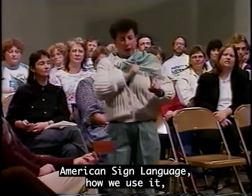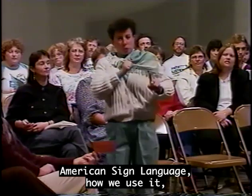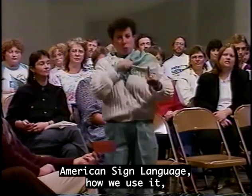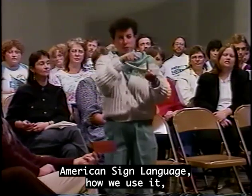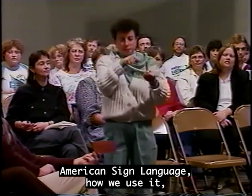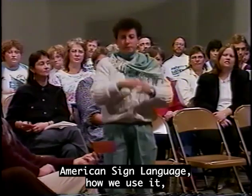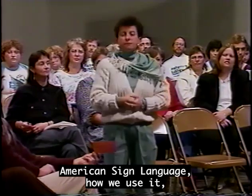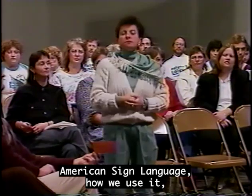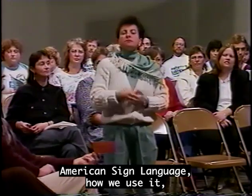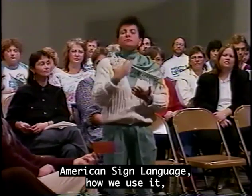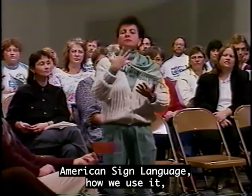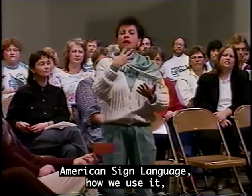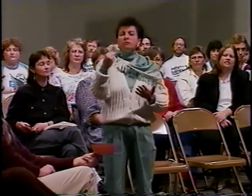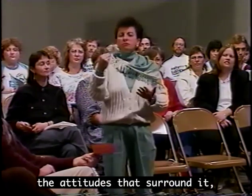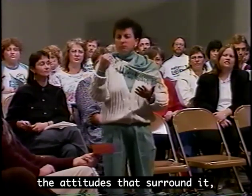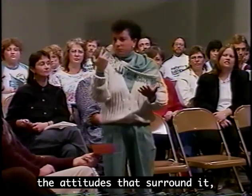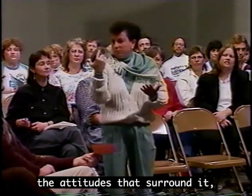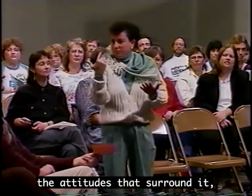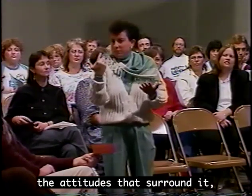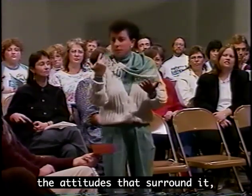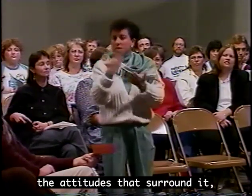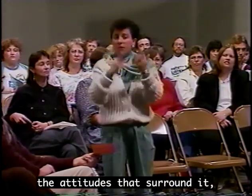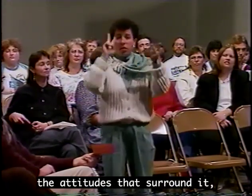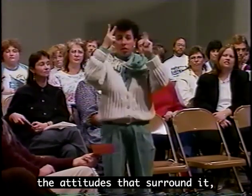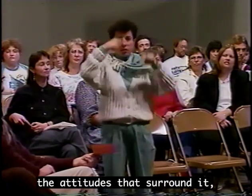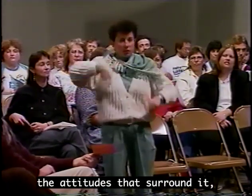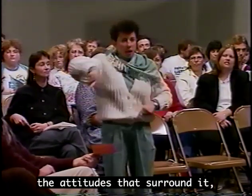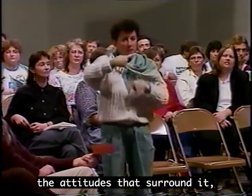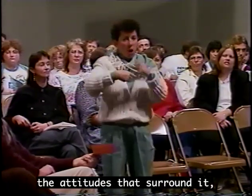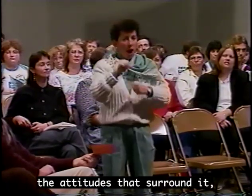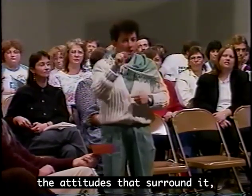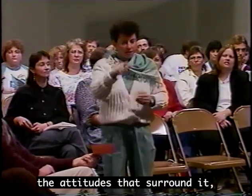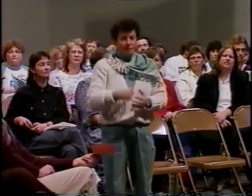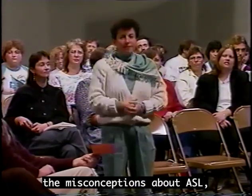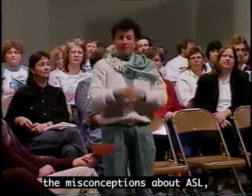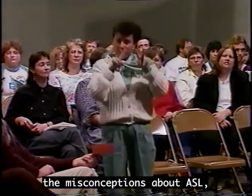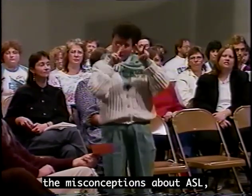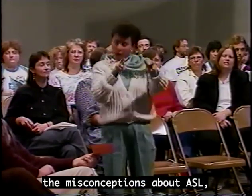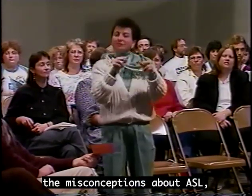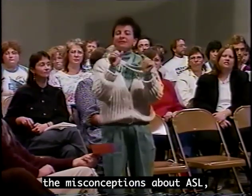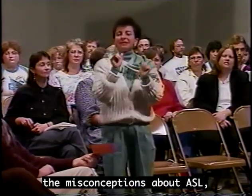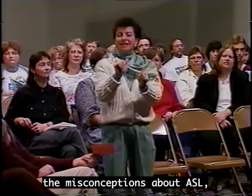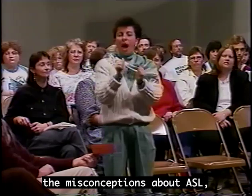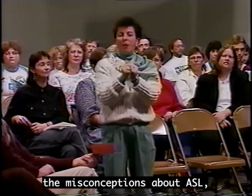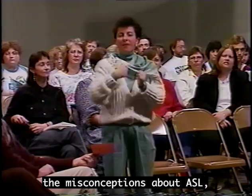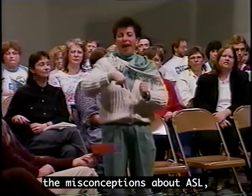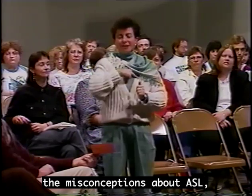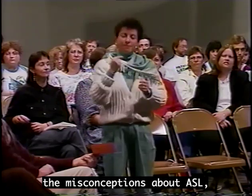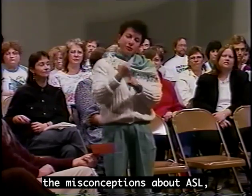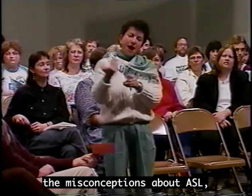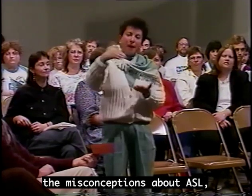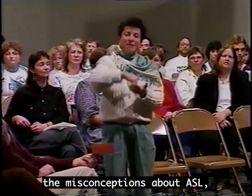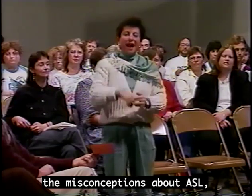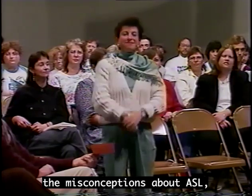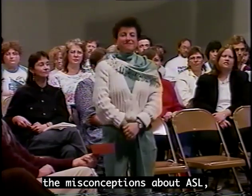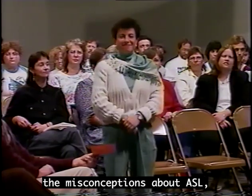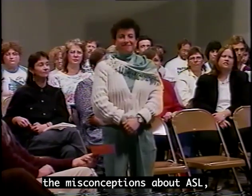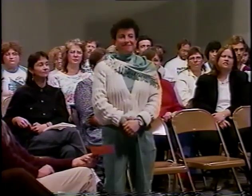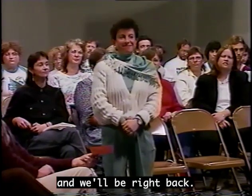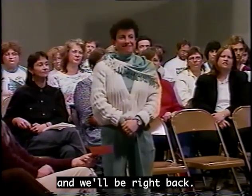Language, how we use it, the attitudes that surround it, the misconceptions about ASL, and